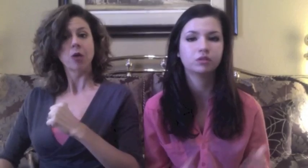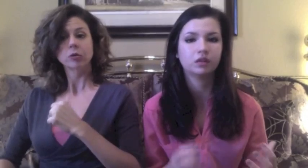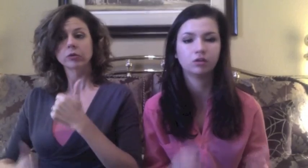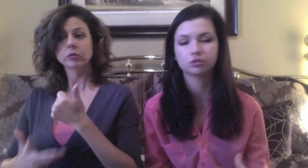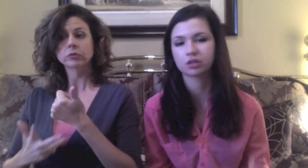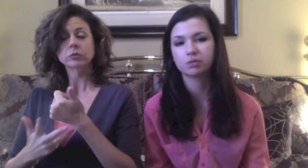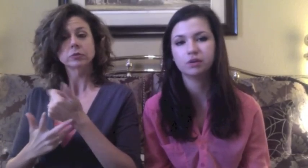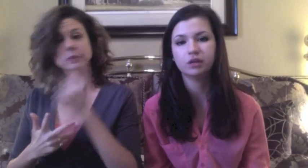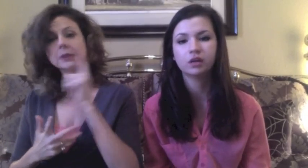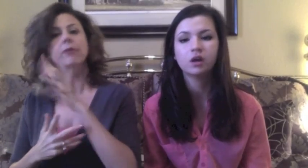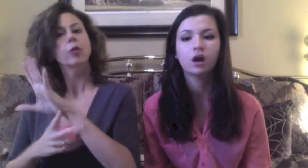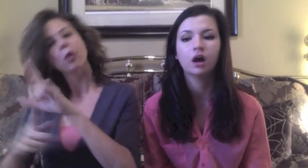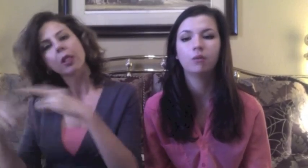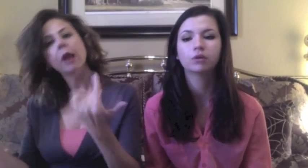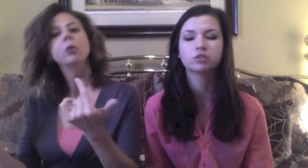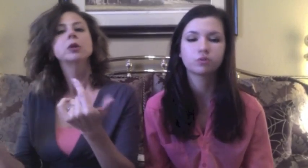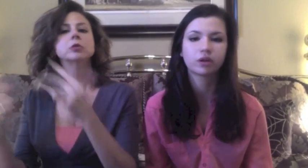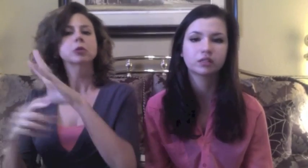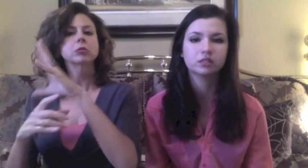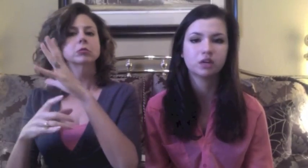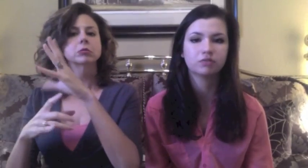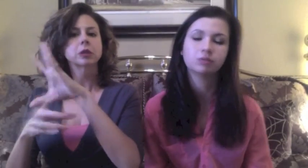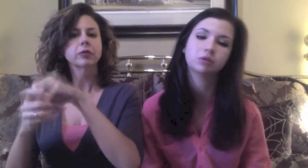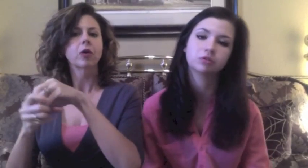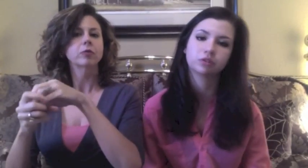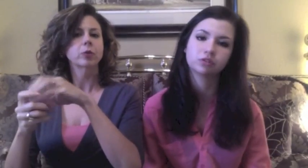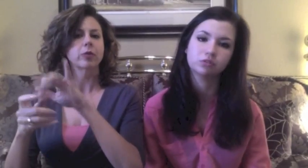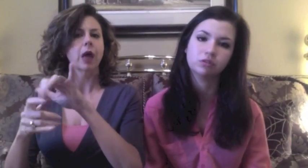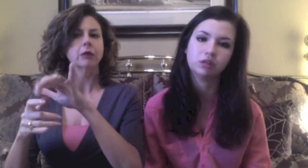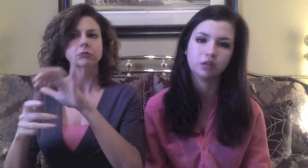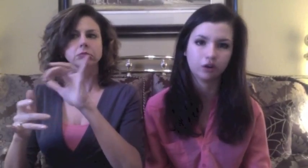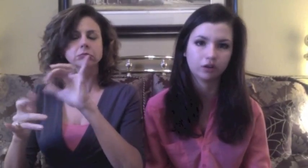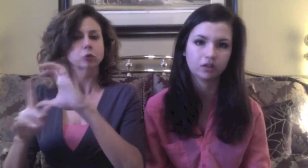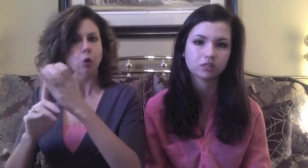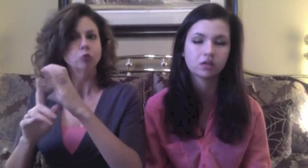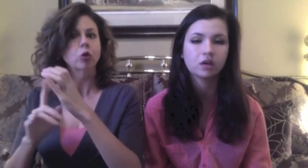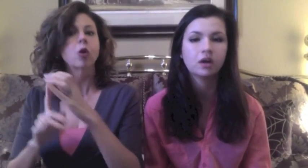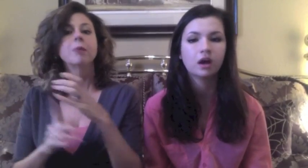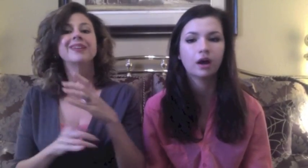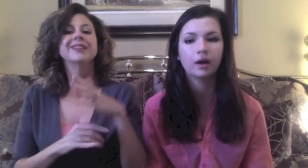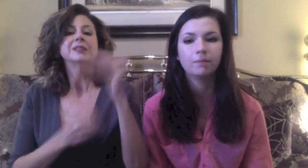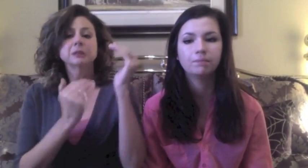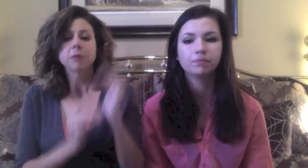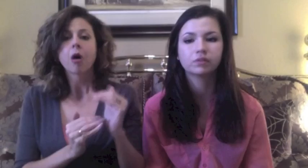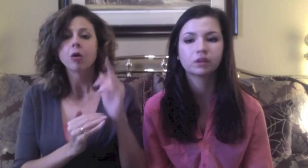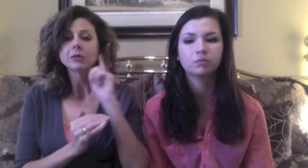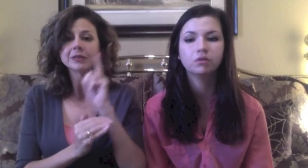and are involved with the culture and community, whereas lowercase d deaf simply refers to the hearing loss.